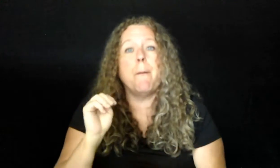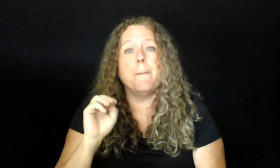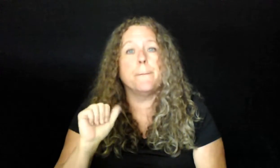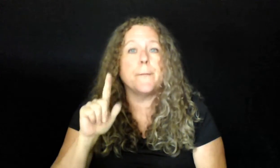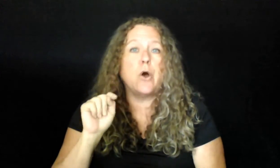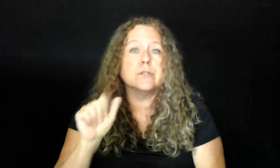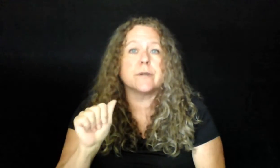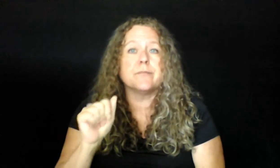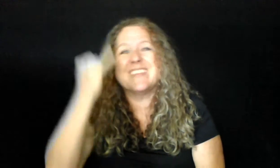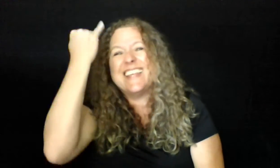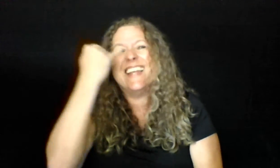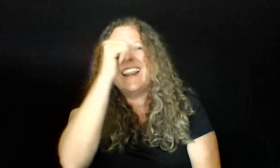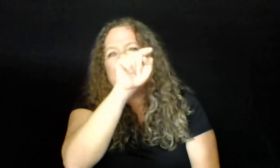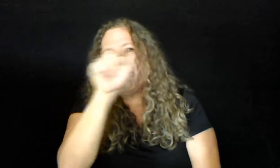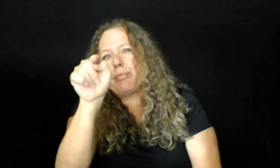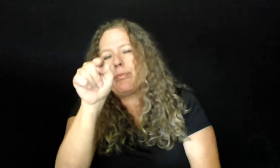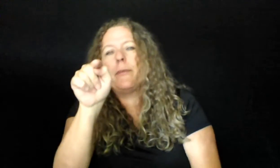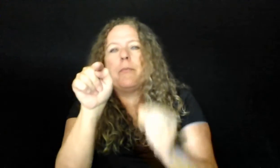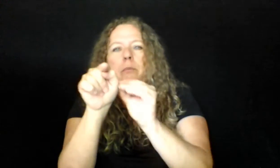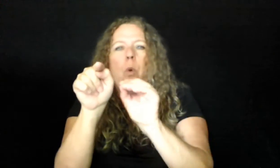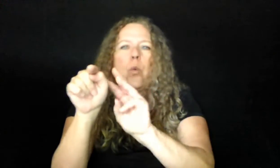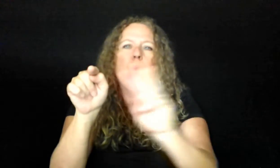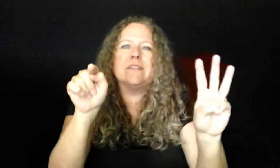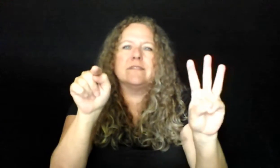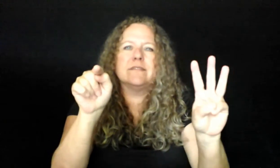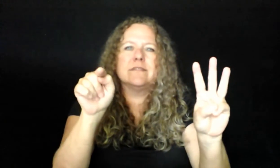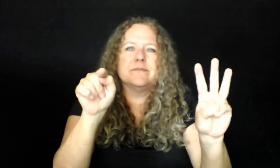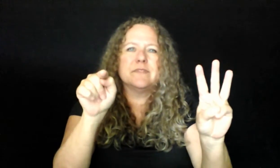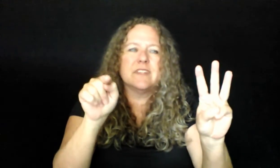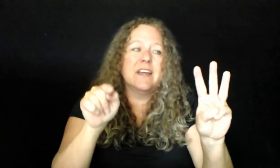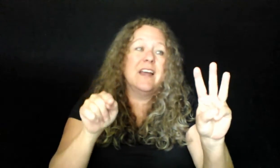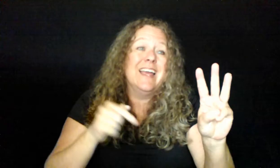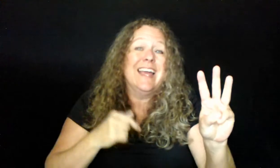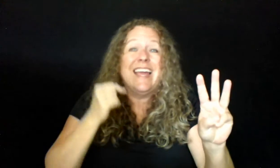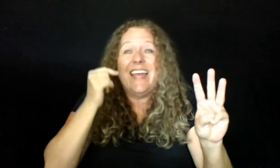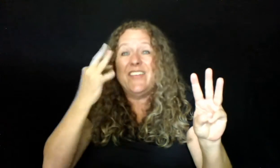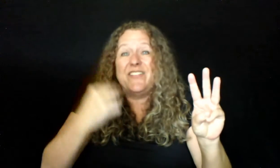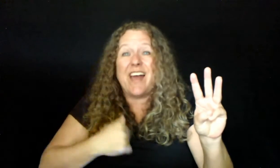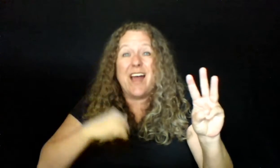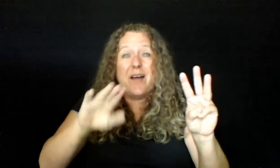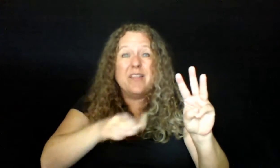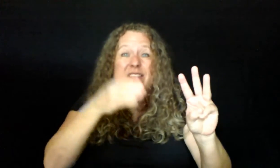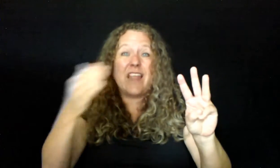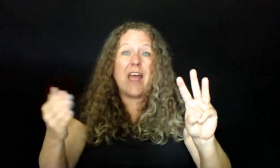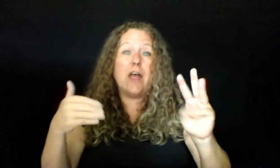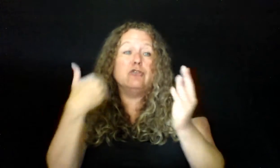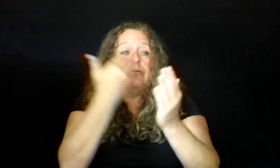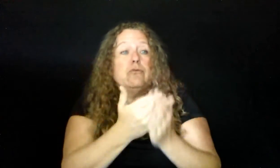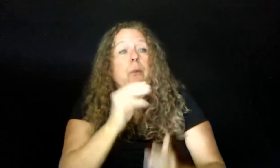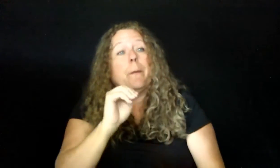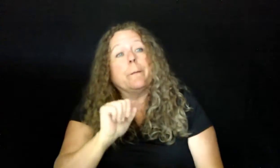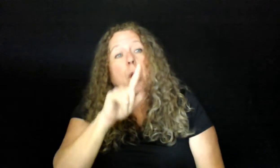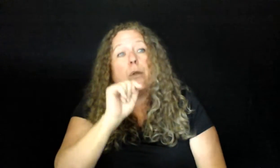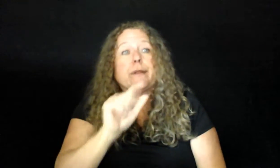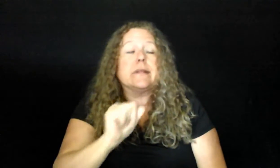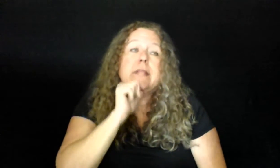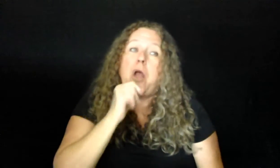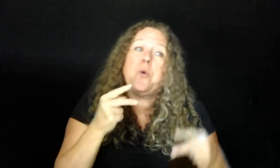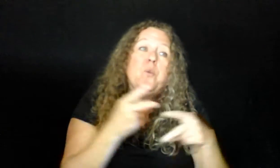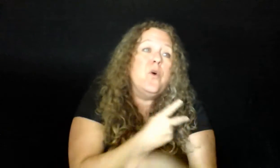storm in my life that's going to put me somewhere I wasn't expecting, Malta's not high on my list of worst places to be. Tropical islands, somewhere south of Europe, you